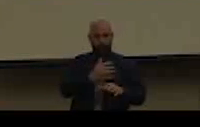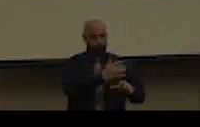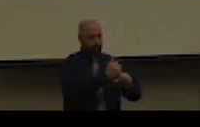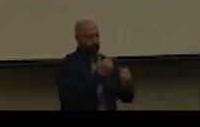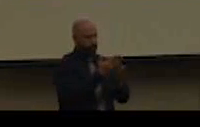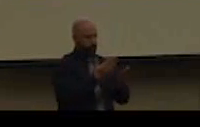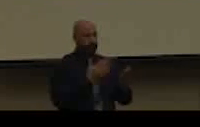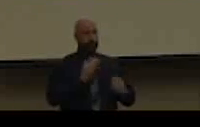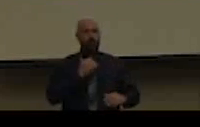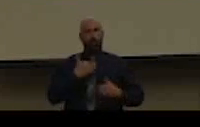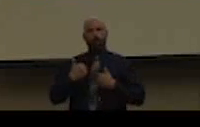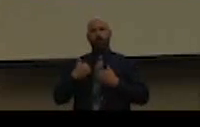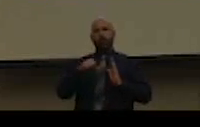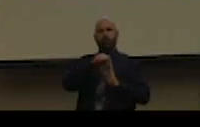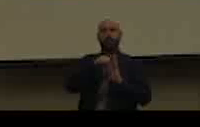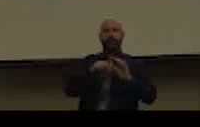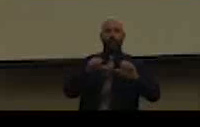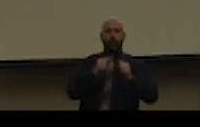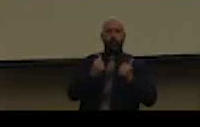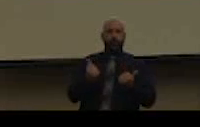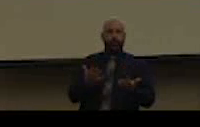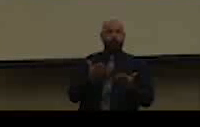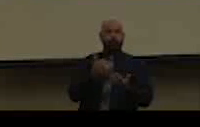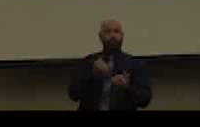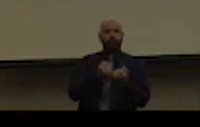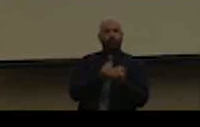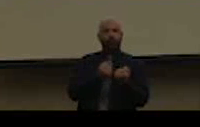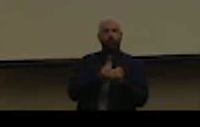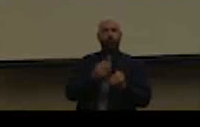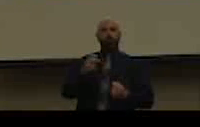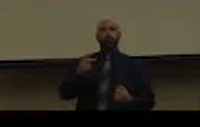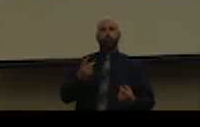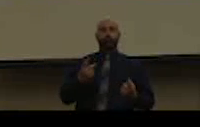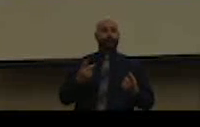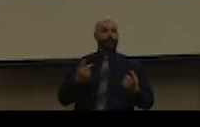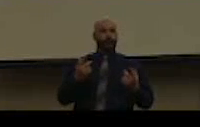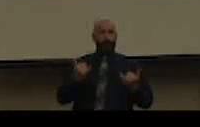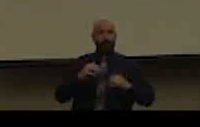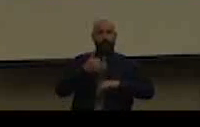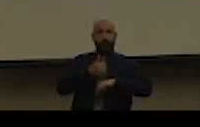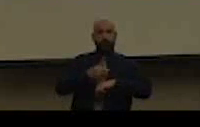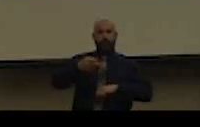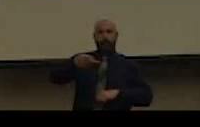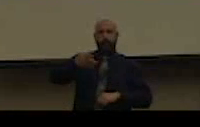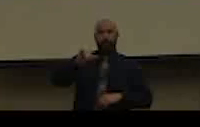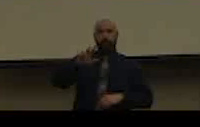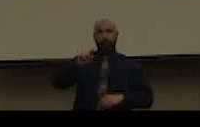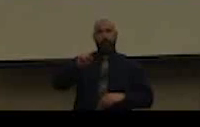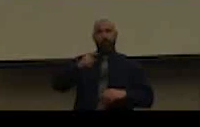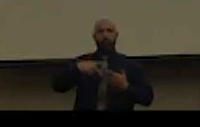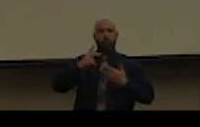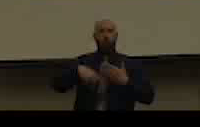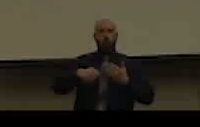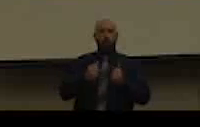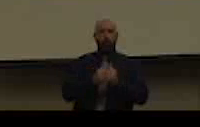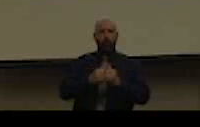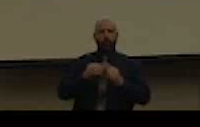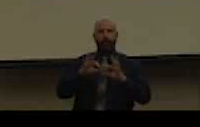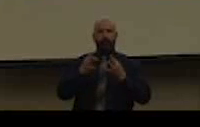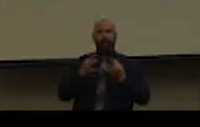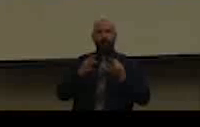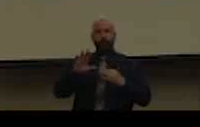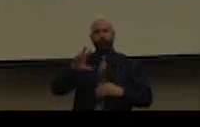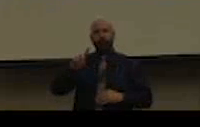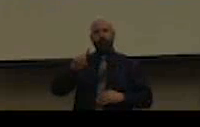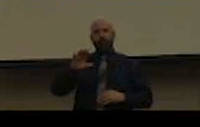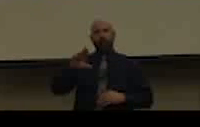doing a pilot with Family Child Cares, led by Susan in the back here. We are piloting this in a couple of regions